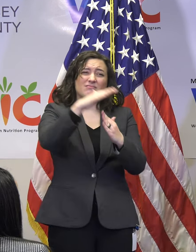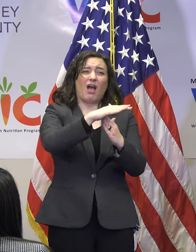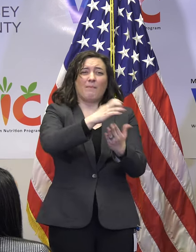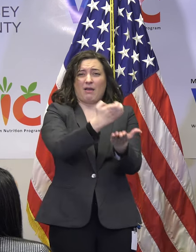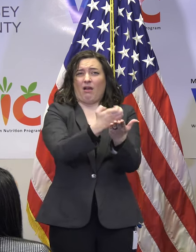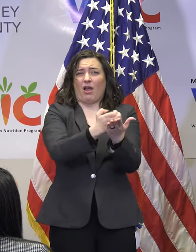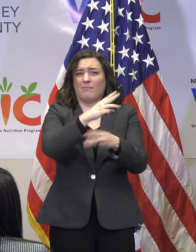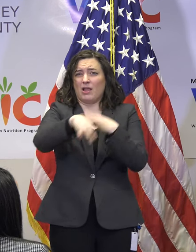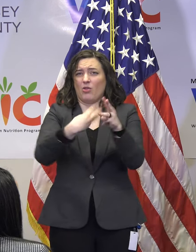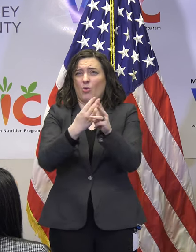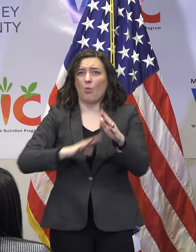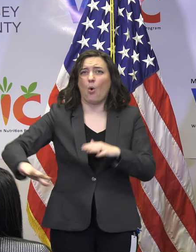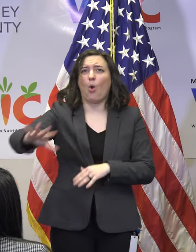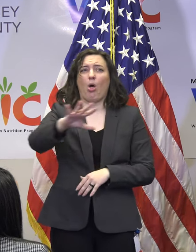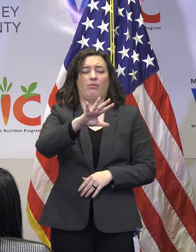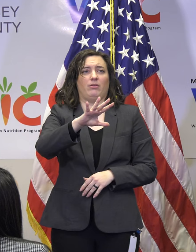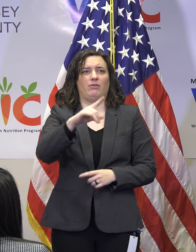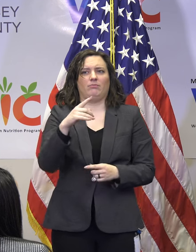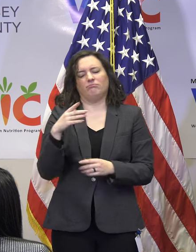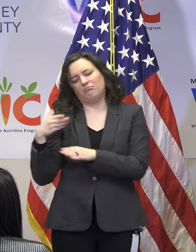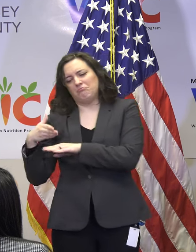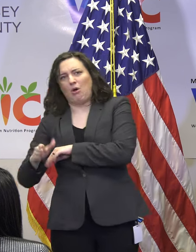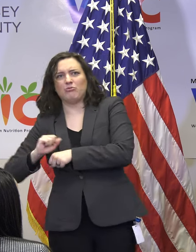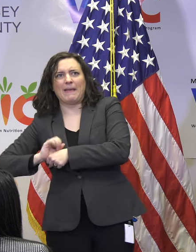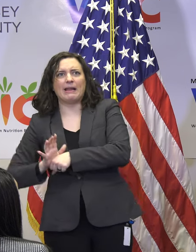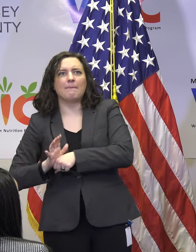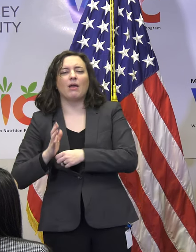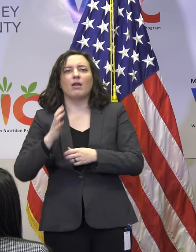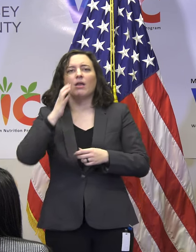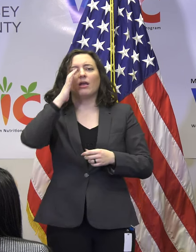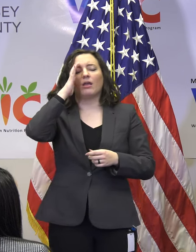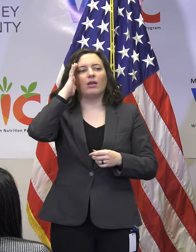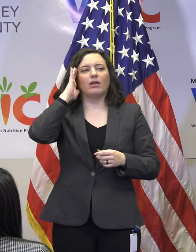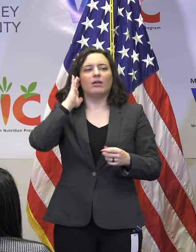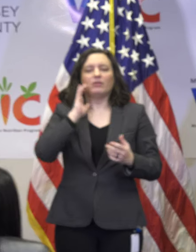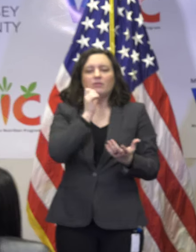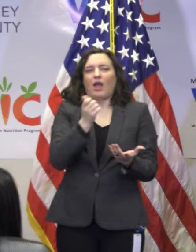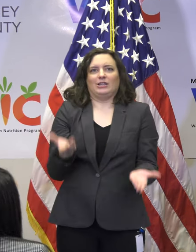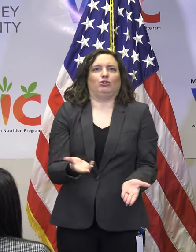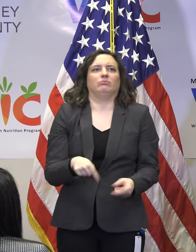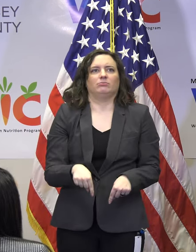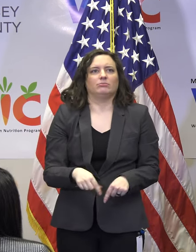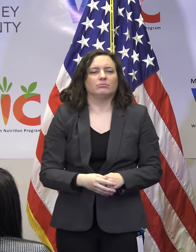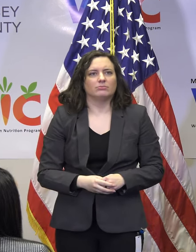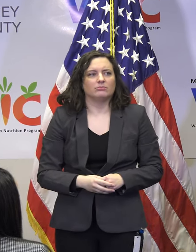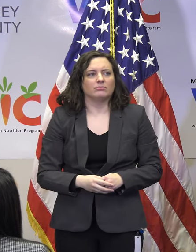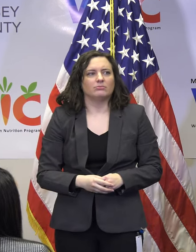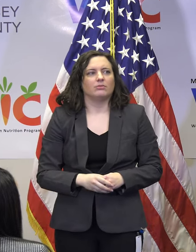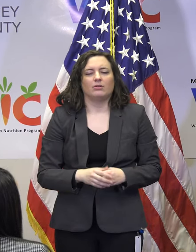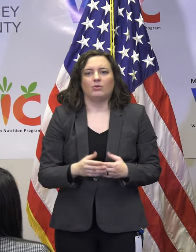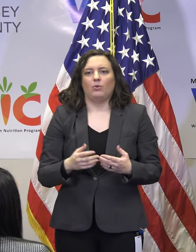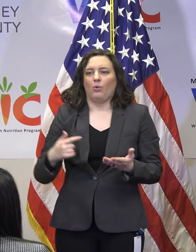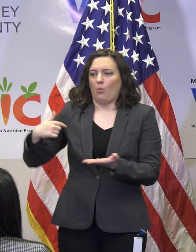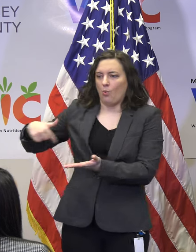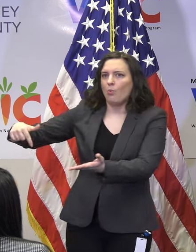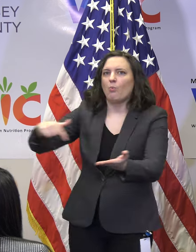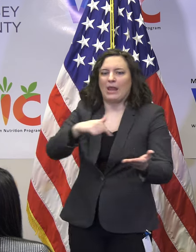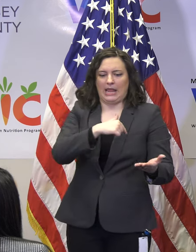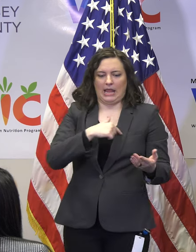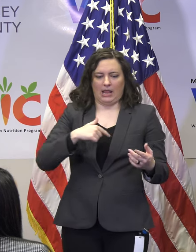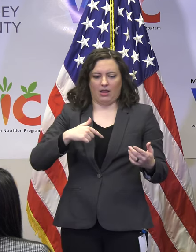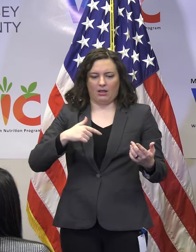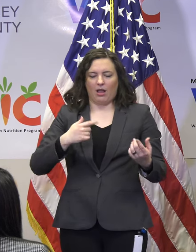world, not in a place where there is an understanding and